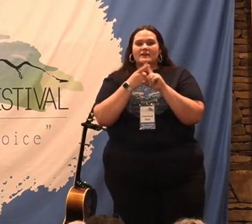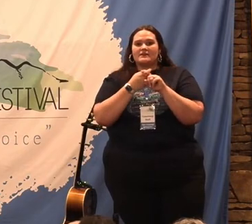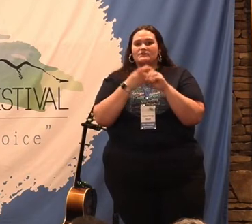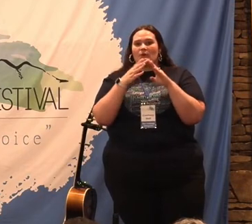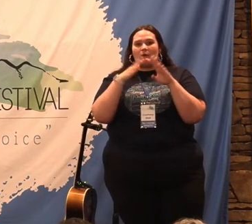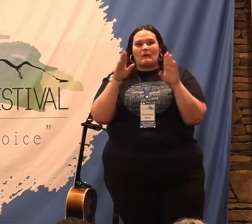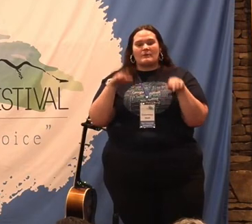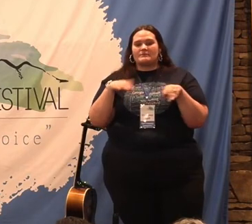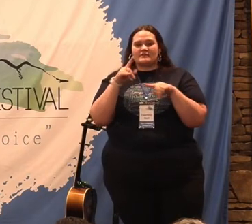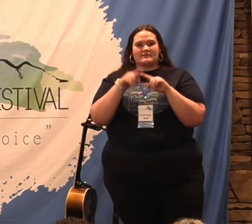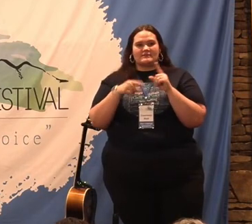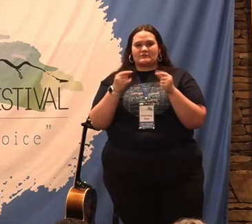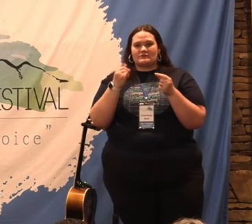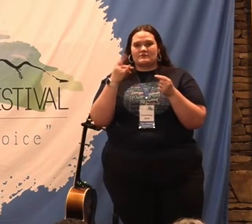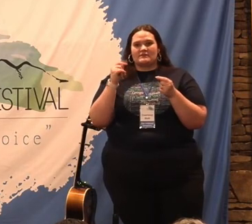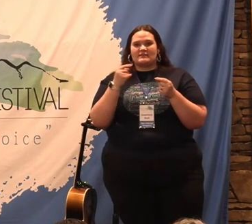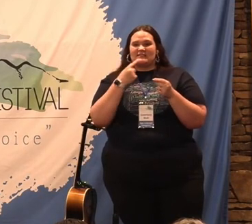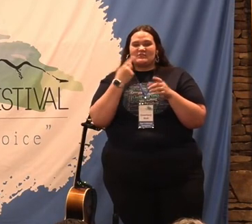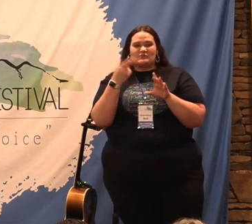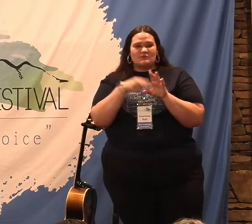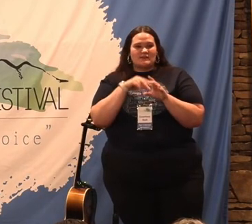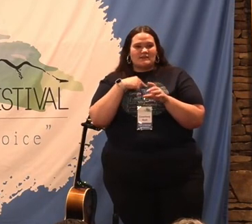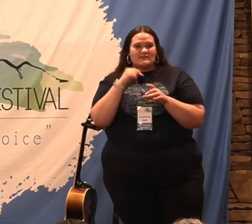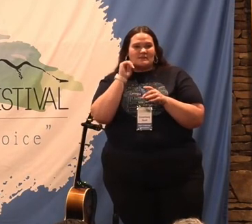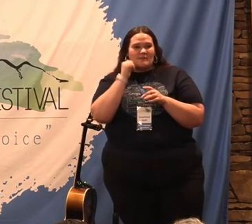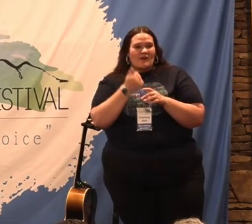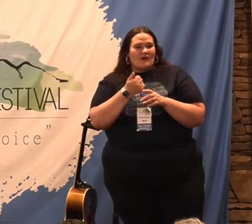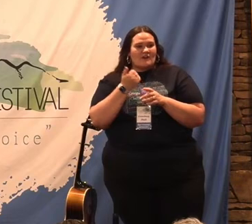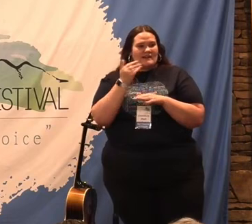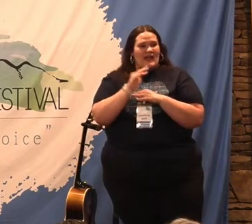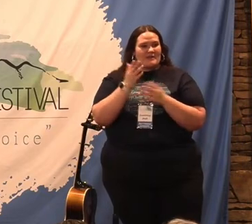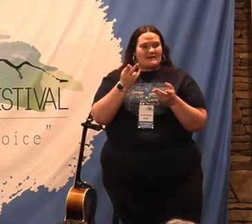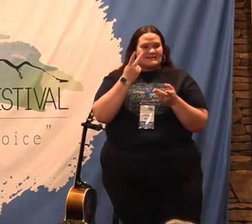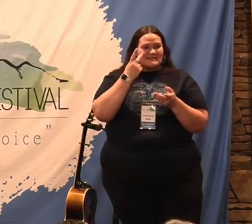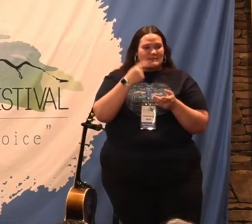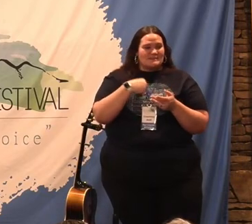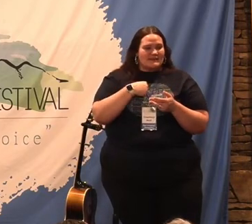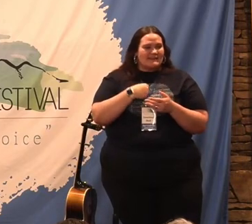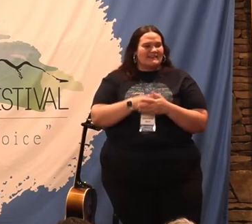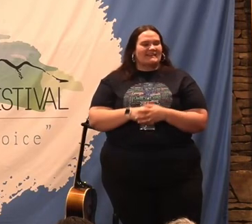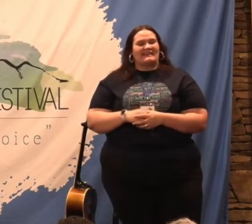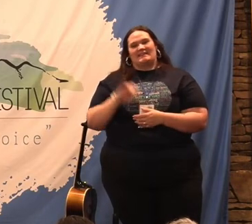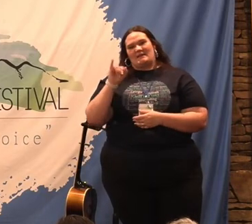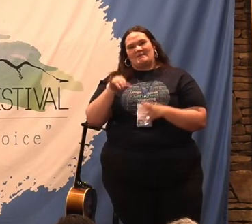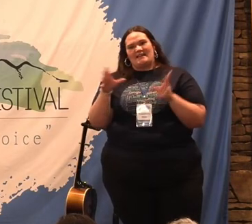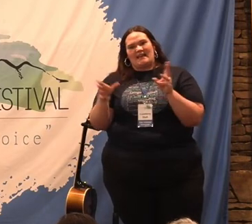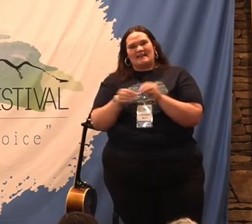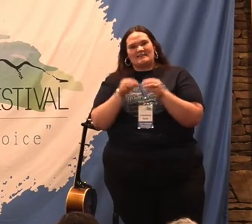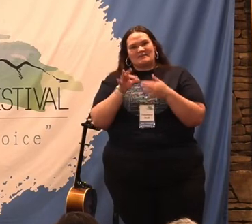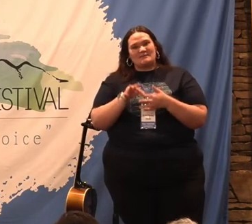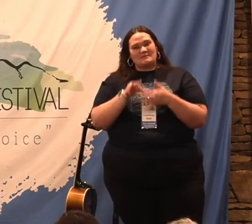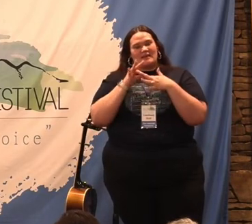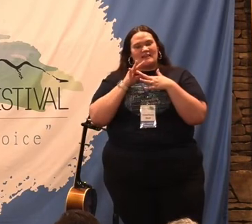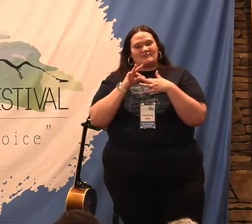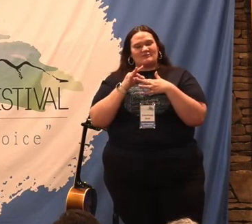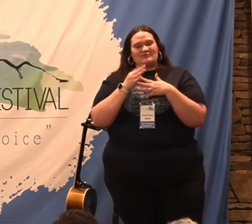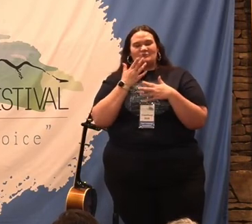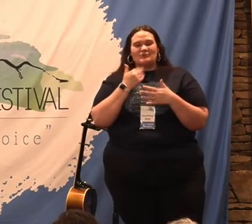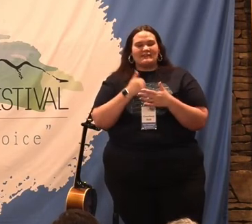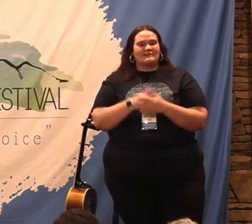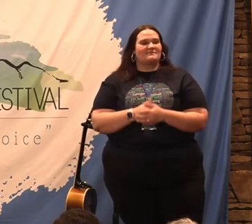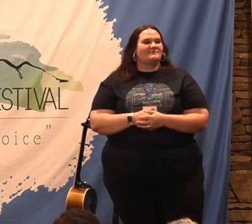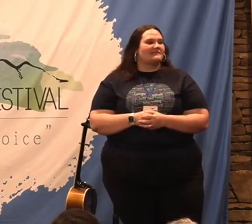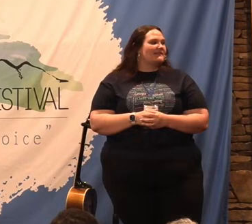Tonight and say, join us tomorrow night, you might even see me. So that might be an extra special treat. Now,